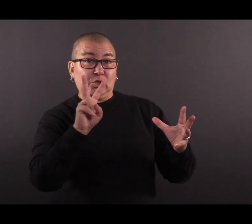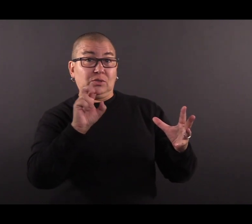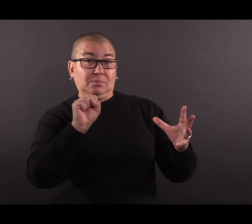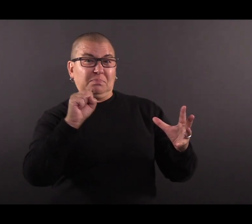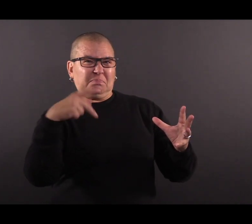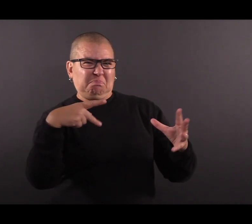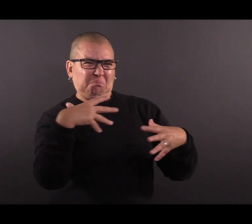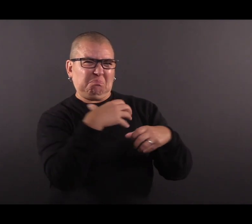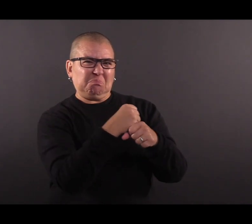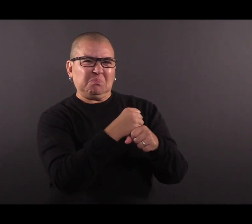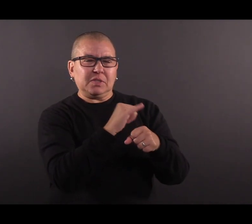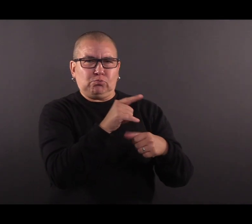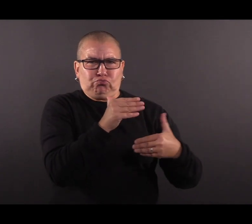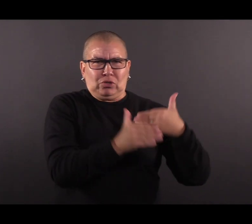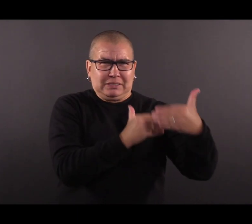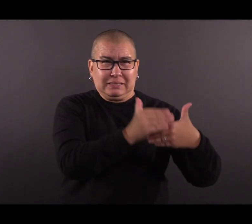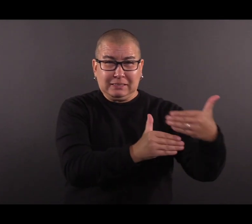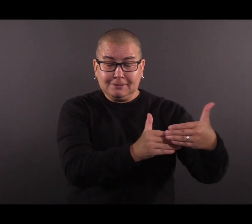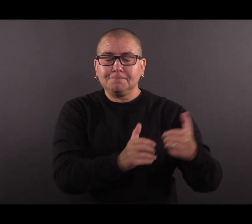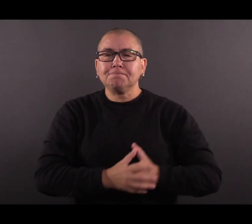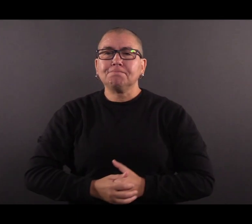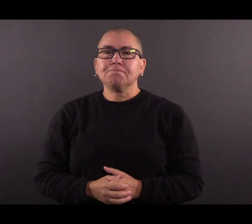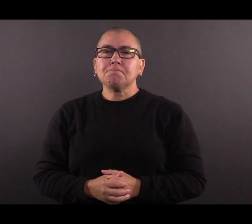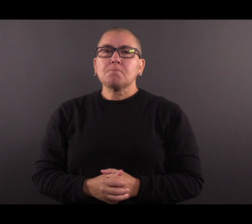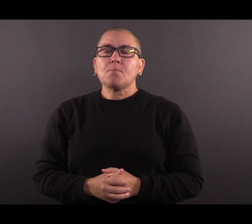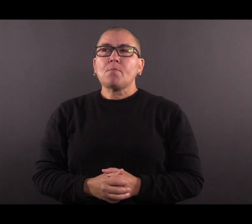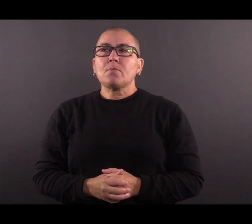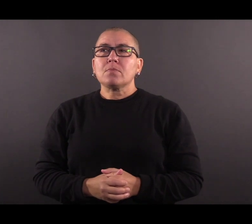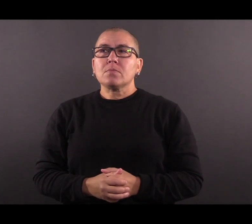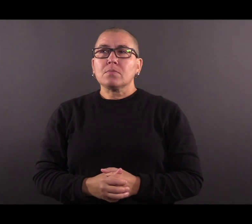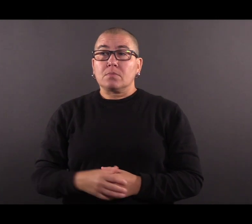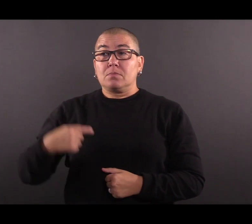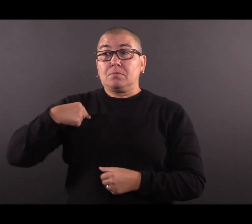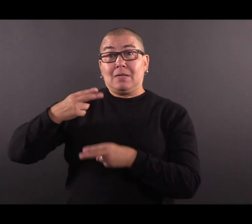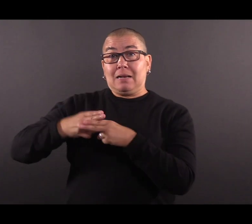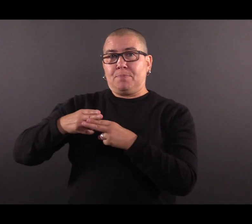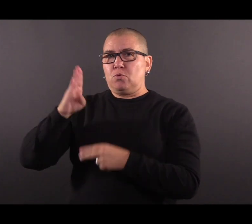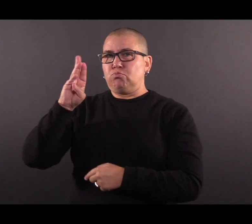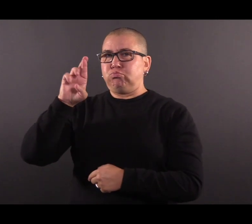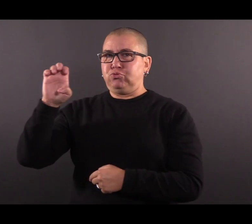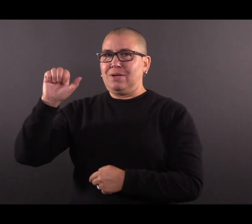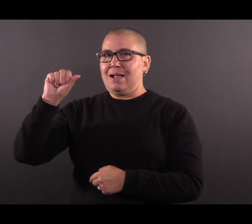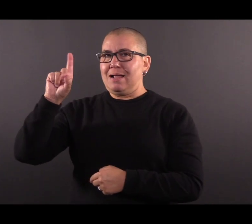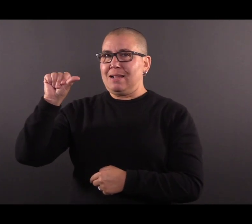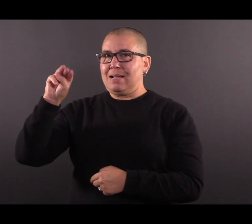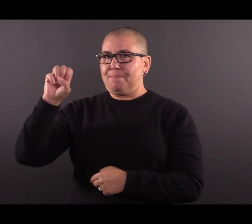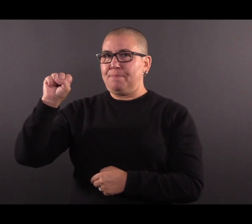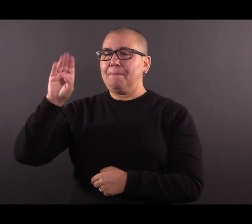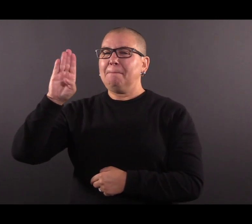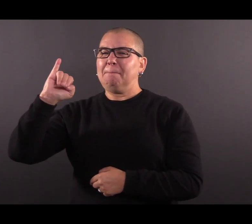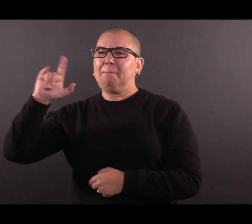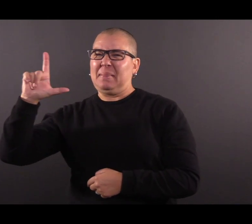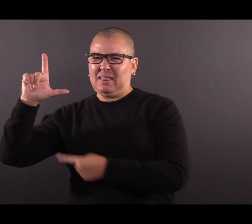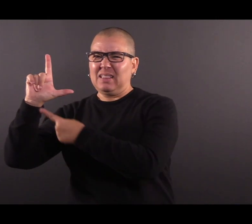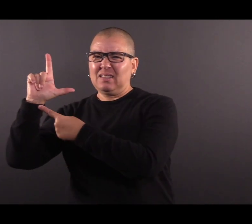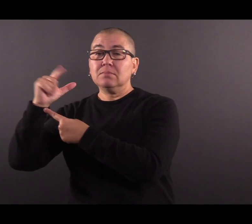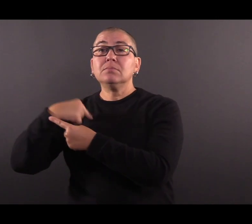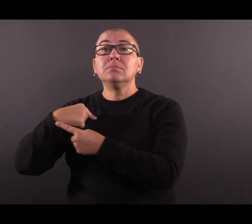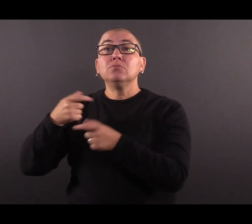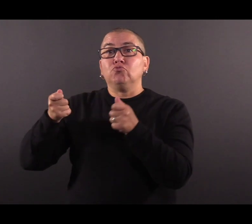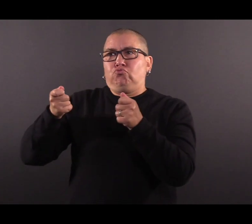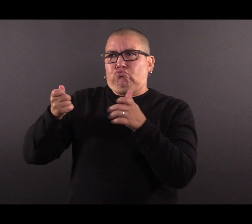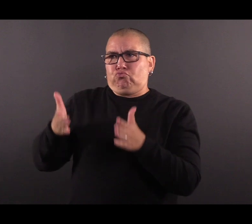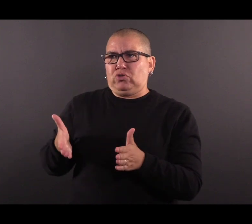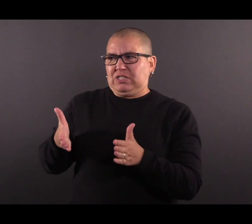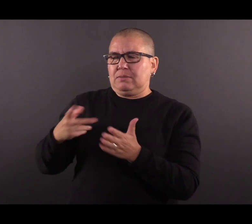series, entitled Continuum of Care Program Funding. My name is Bree Adams-Bill. I'm a Program